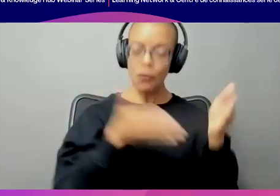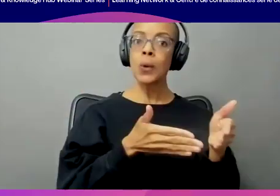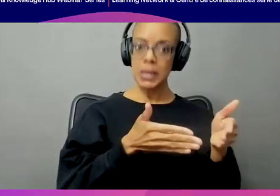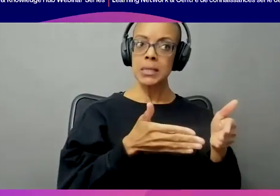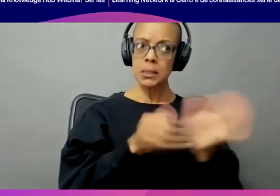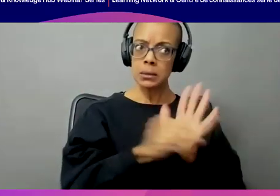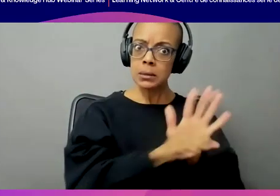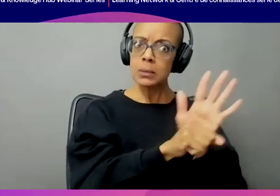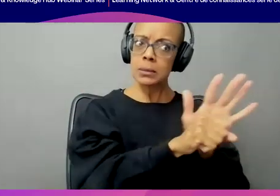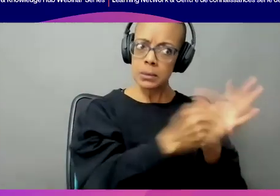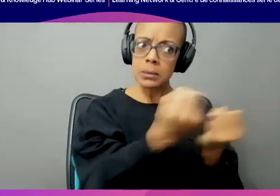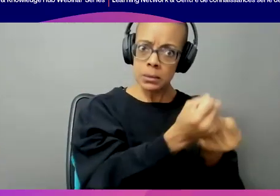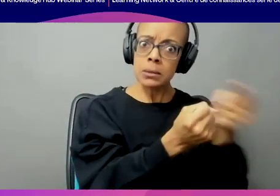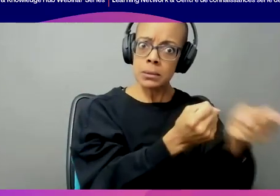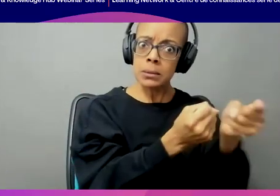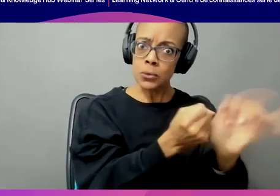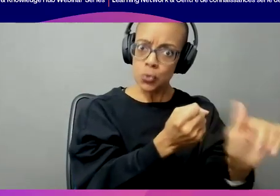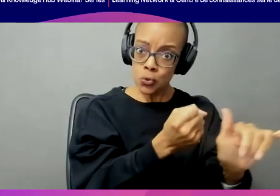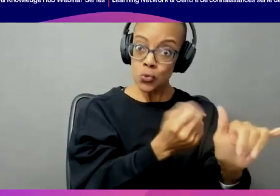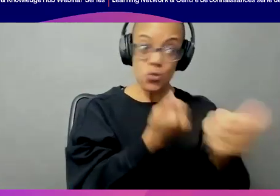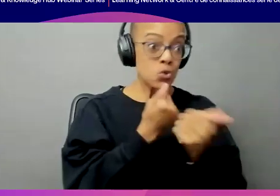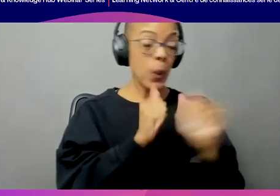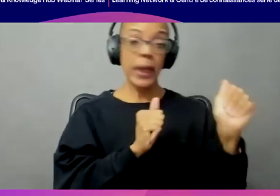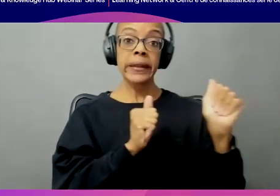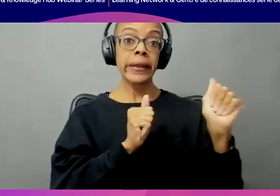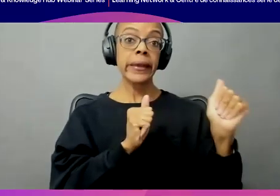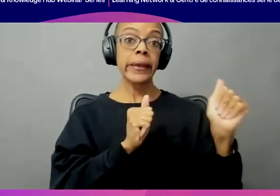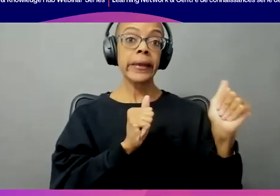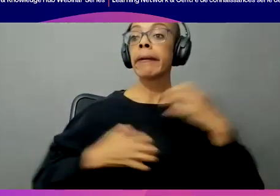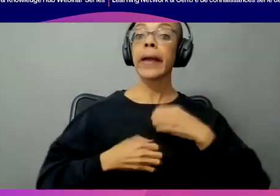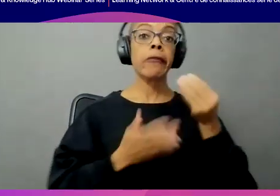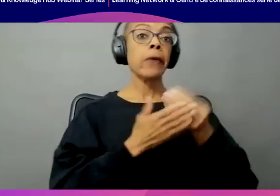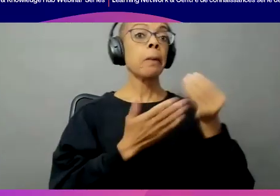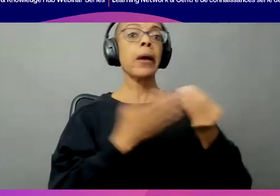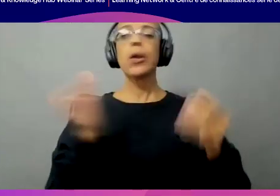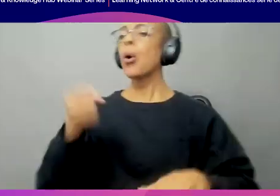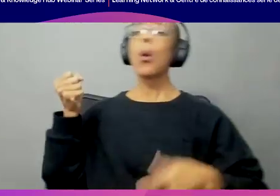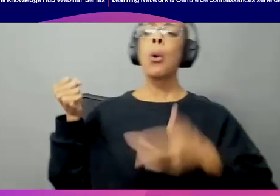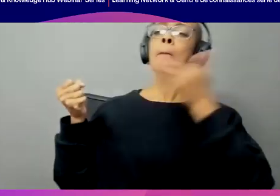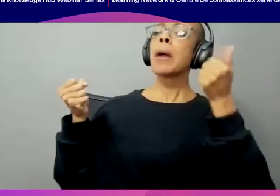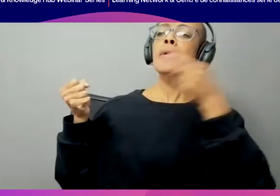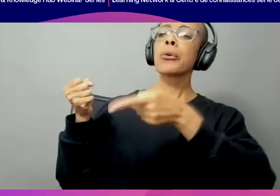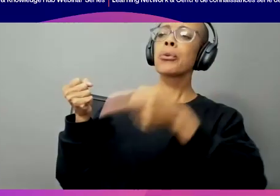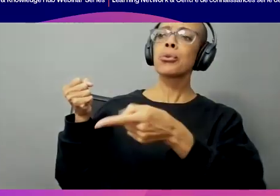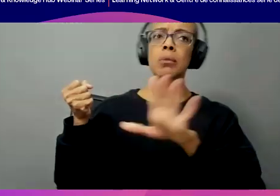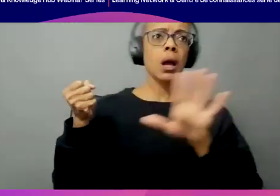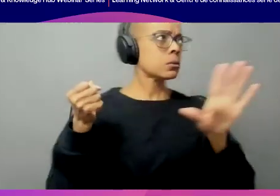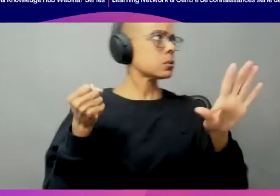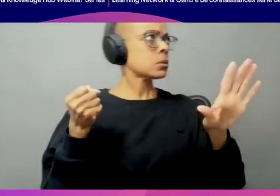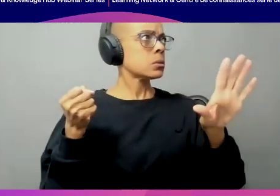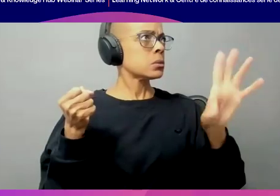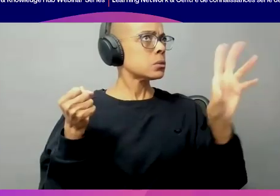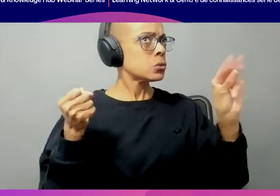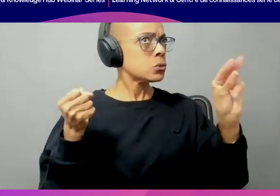for any intervention from funders in particular that says never any more face-to-face work or do